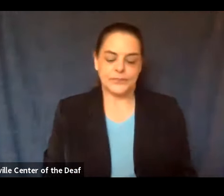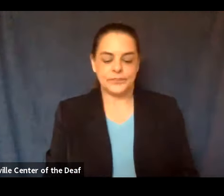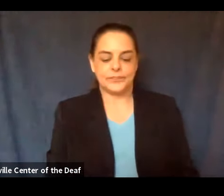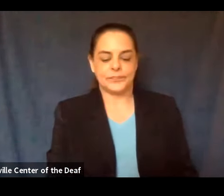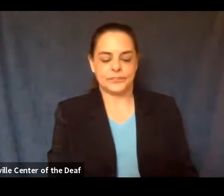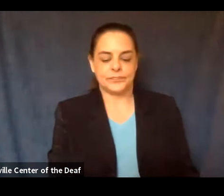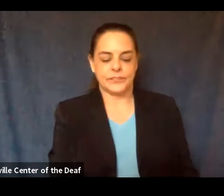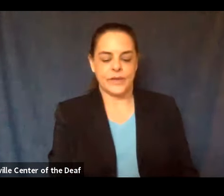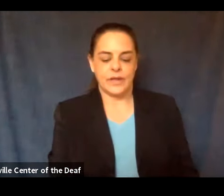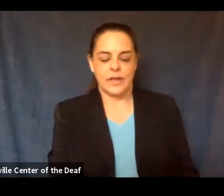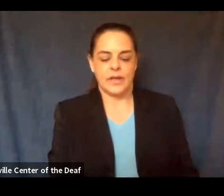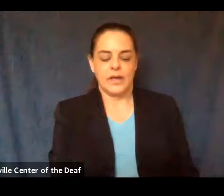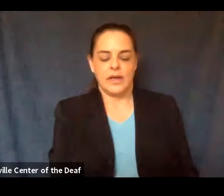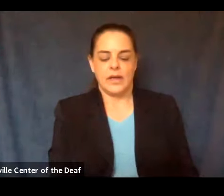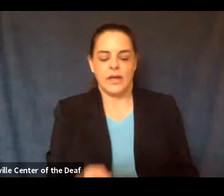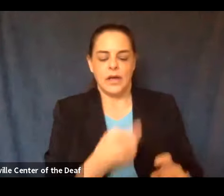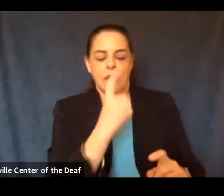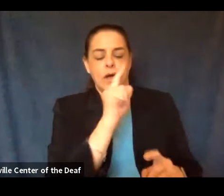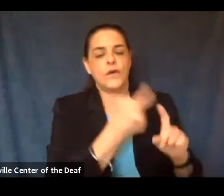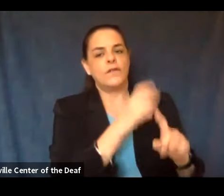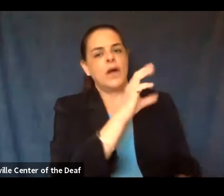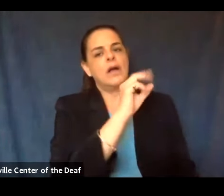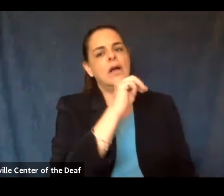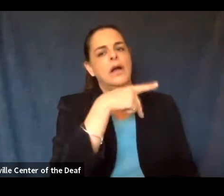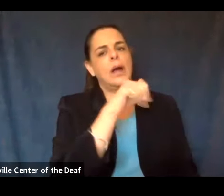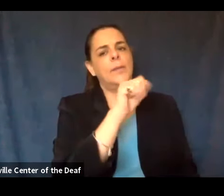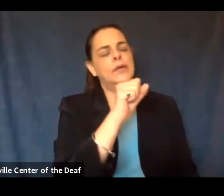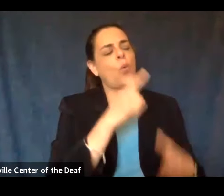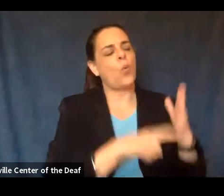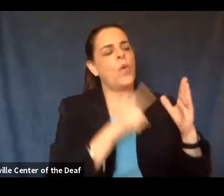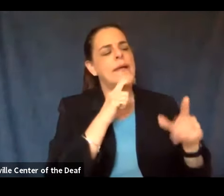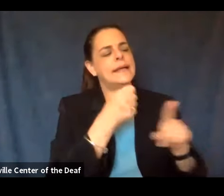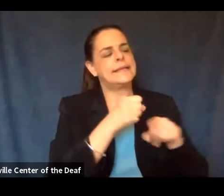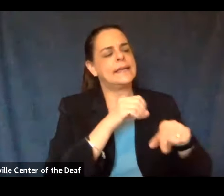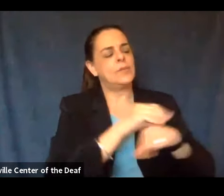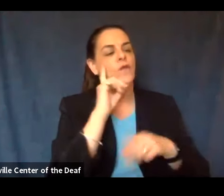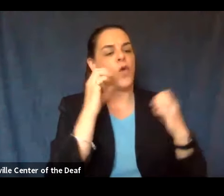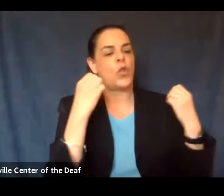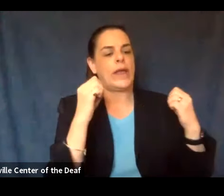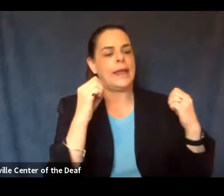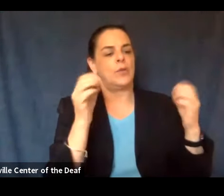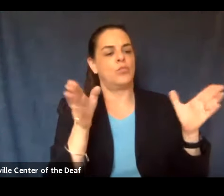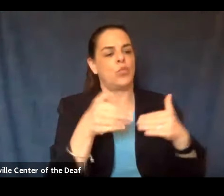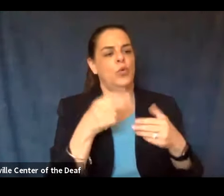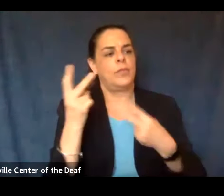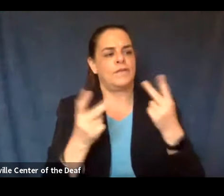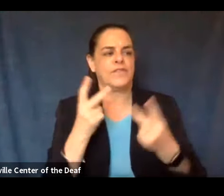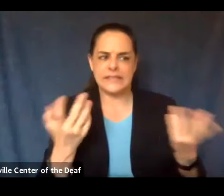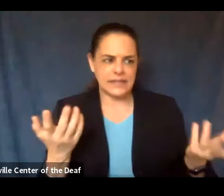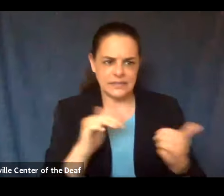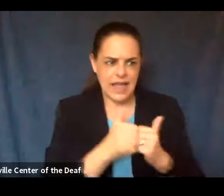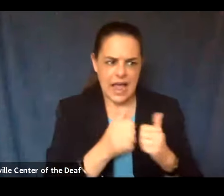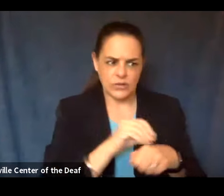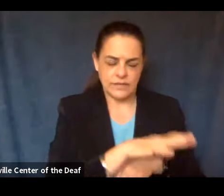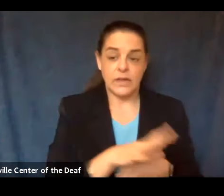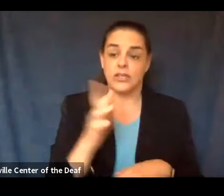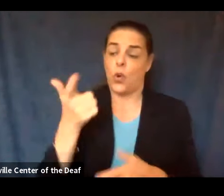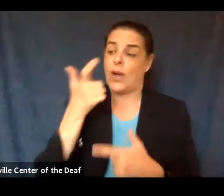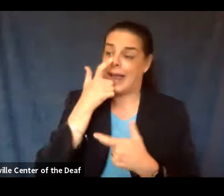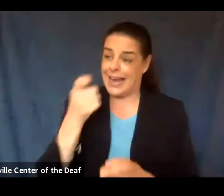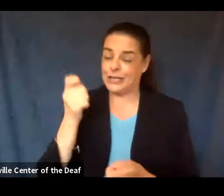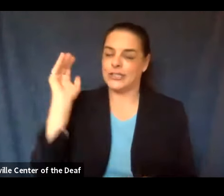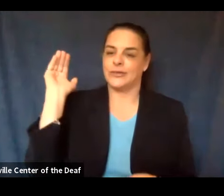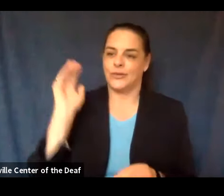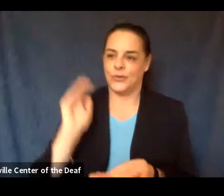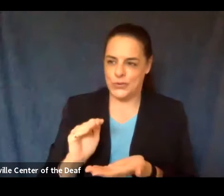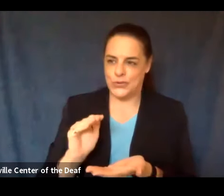First question is from the Compass. What has been the impact on emergency room visits? So interestingly, we saw a decrease in